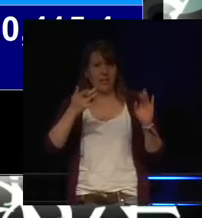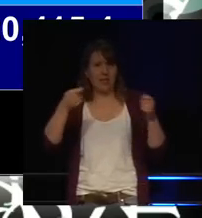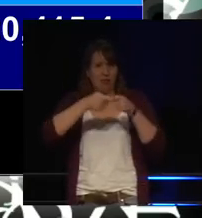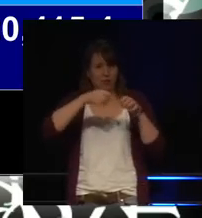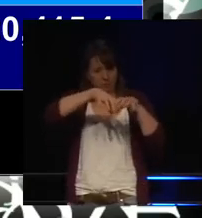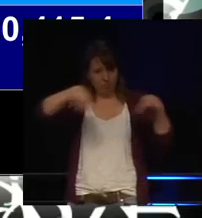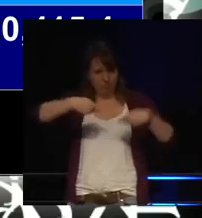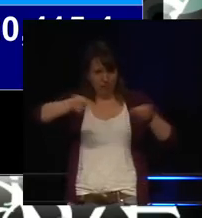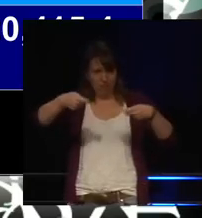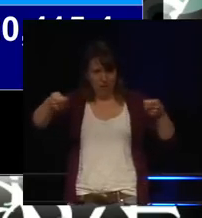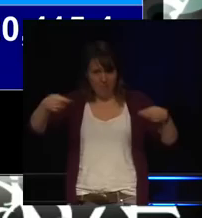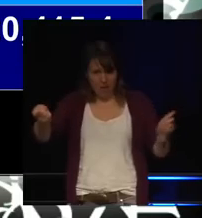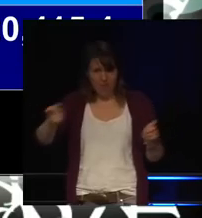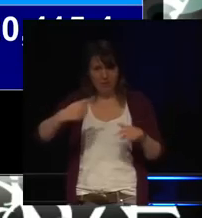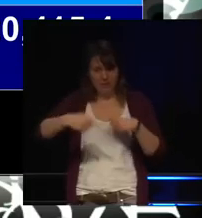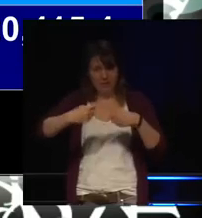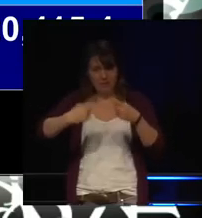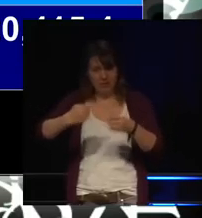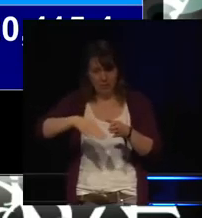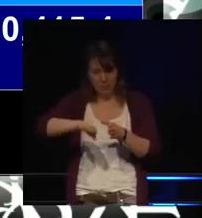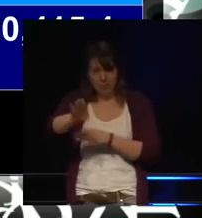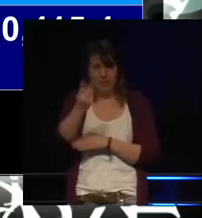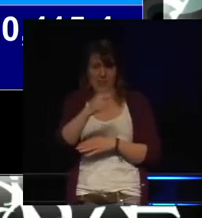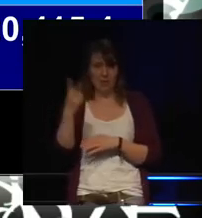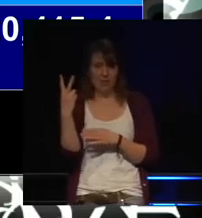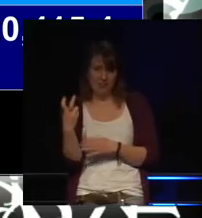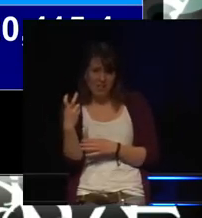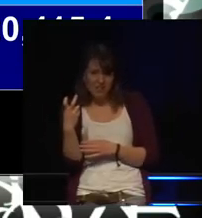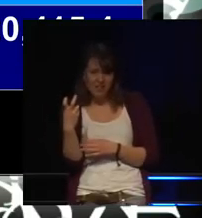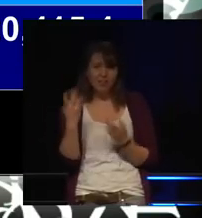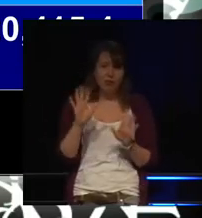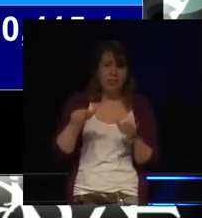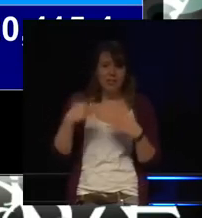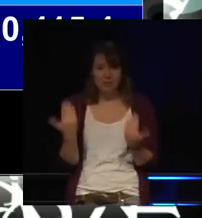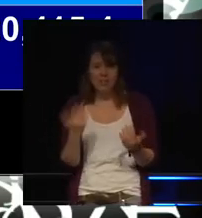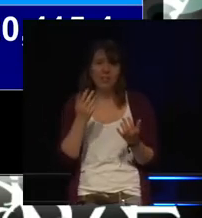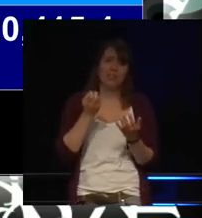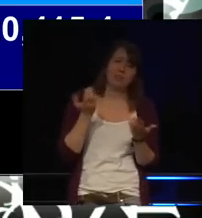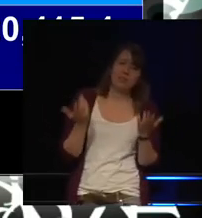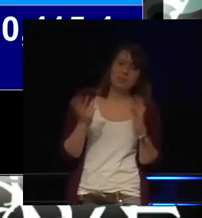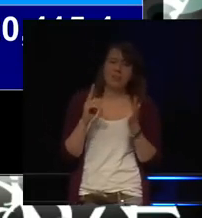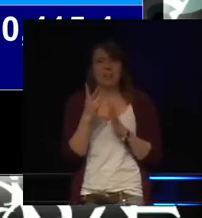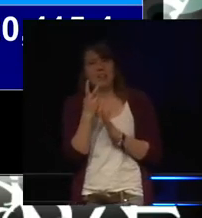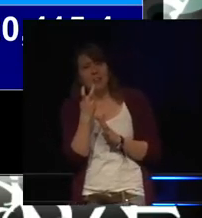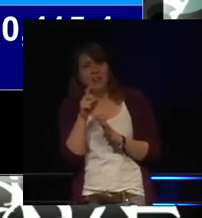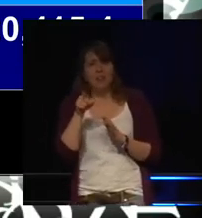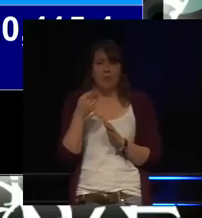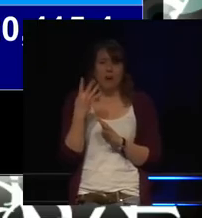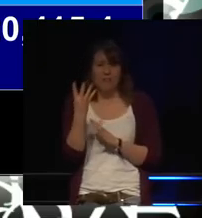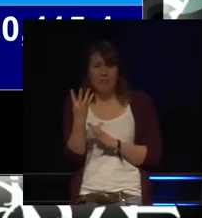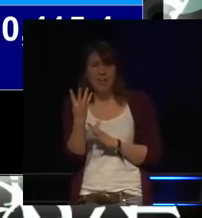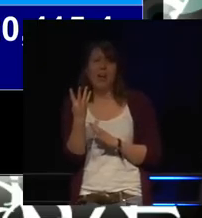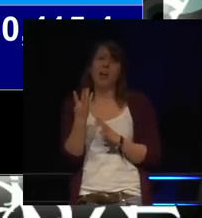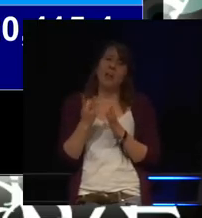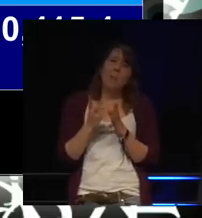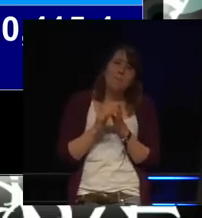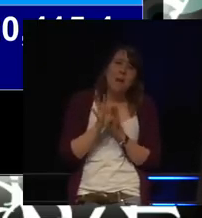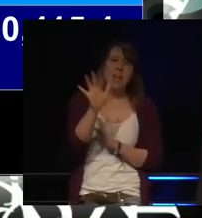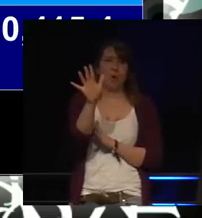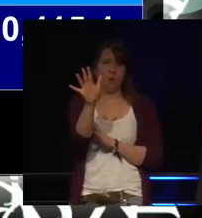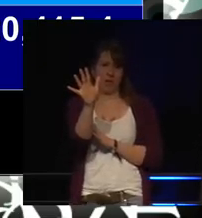2020, are going to have 20.4 billion connected